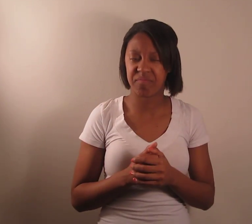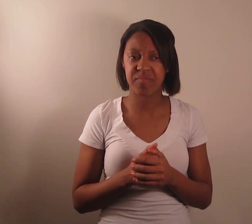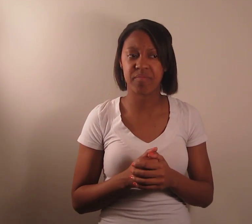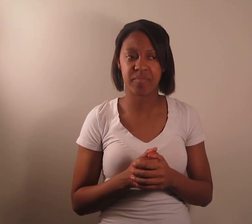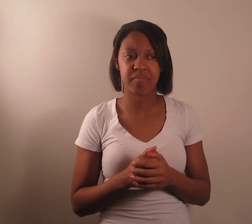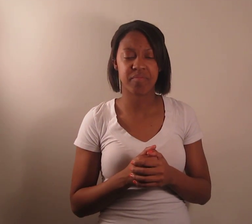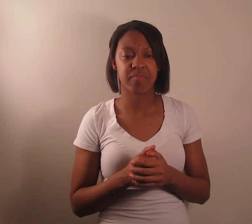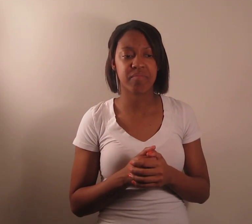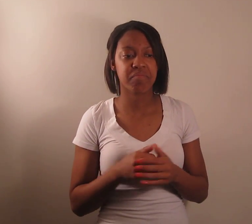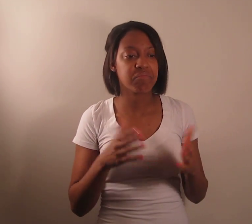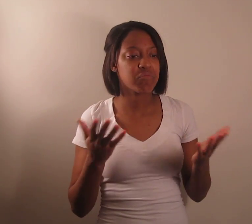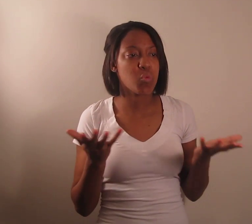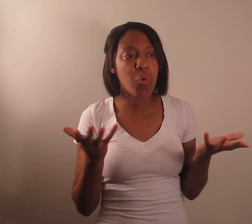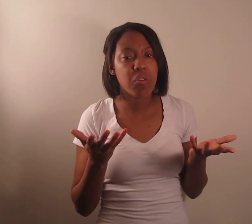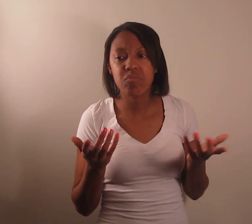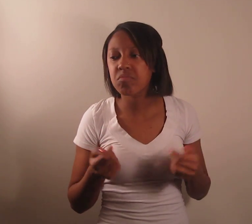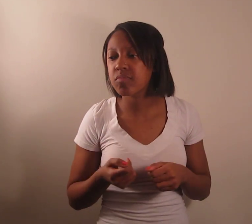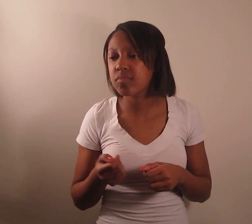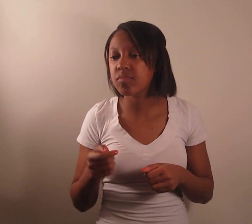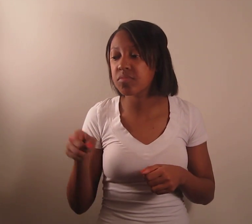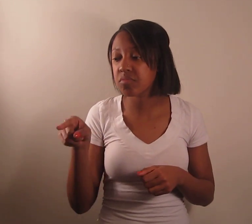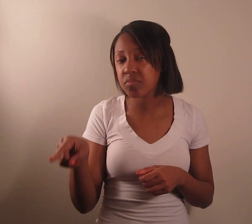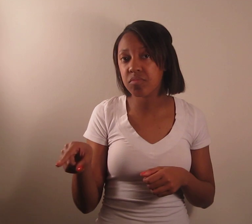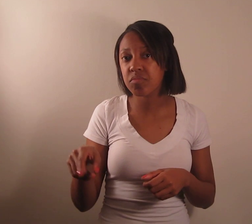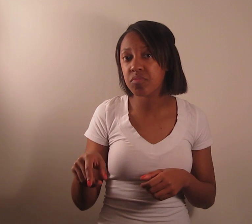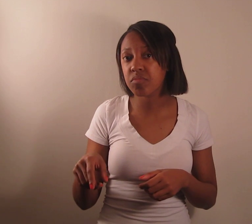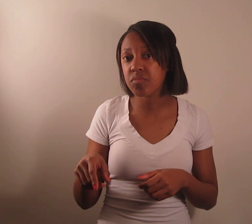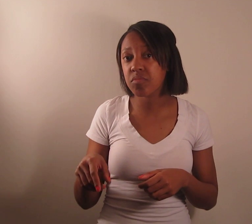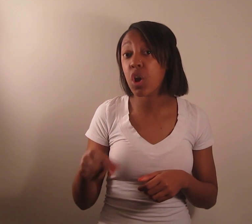What else? Esteban.